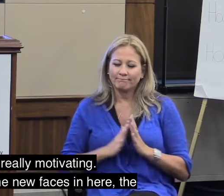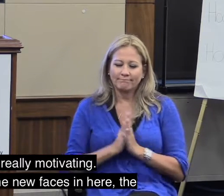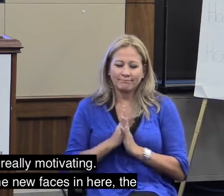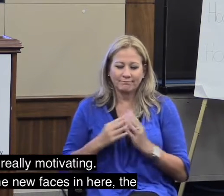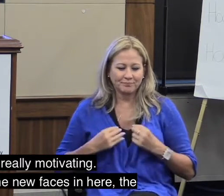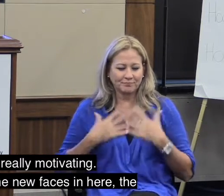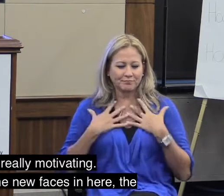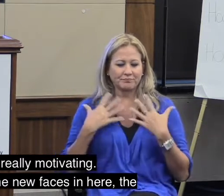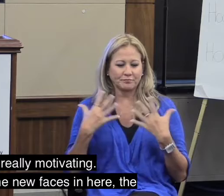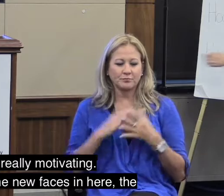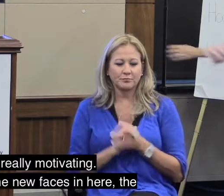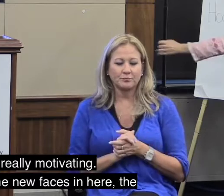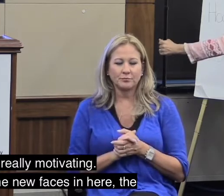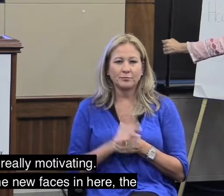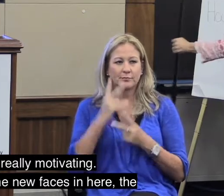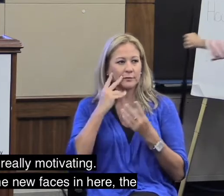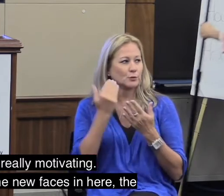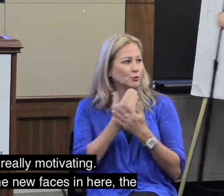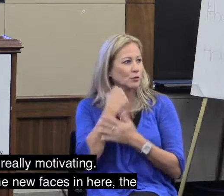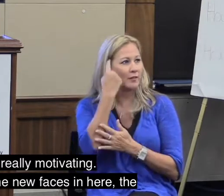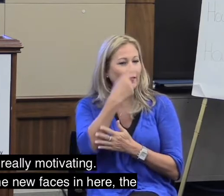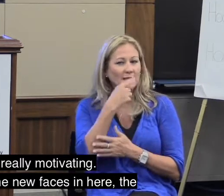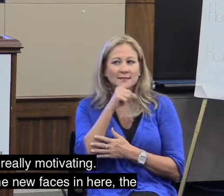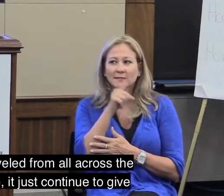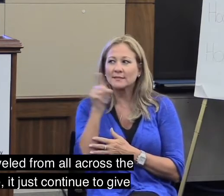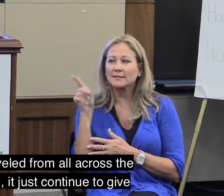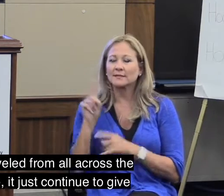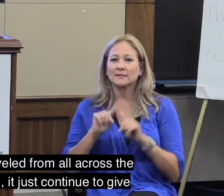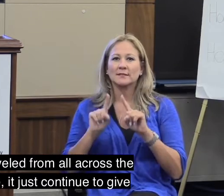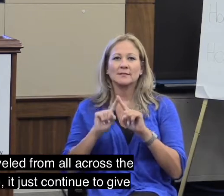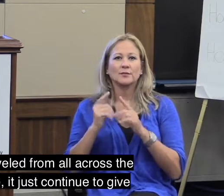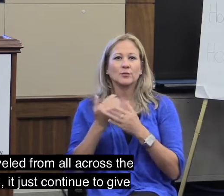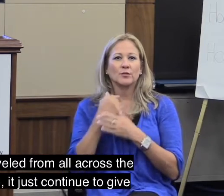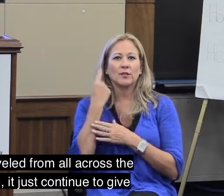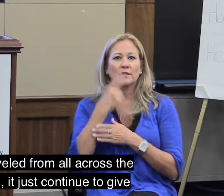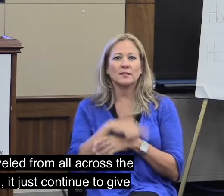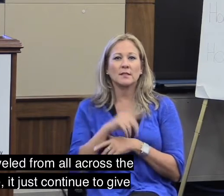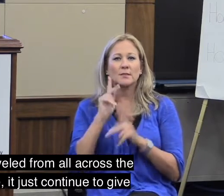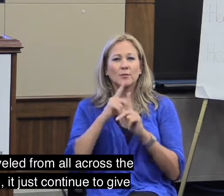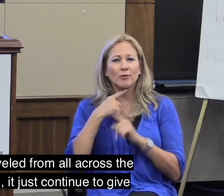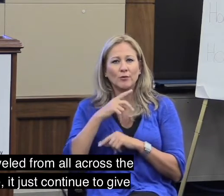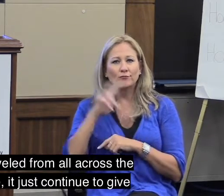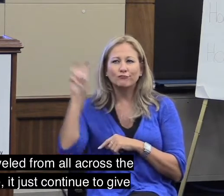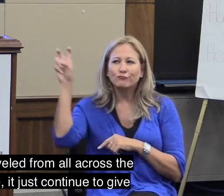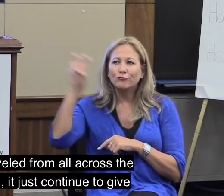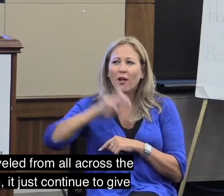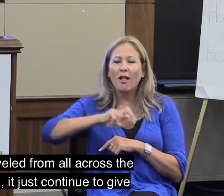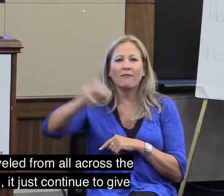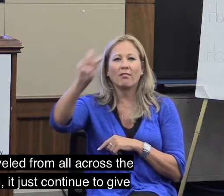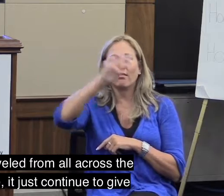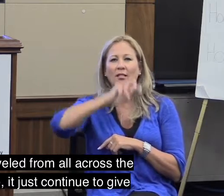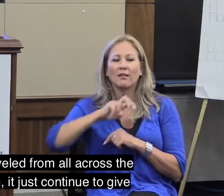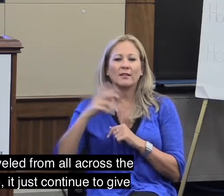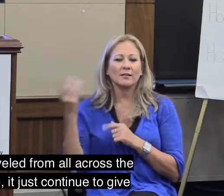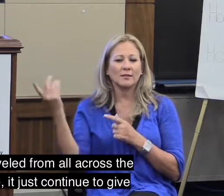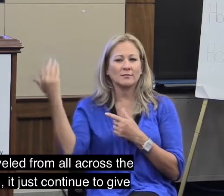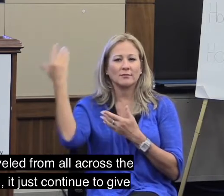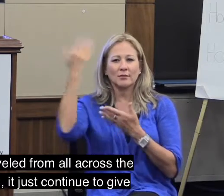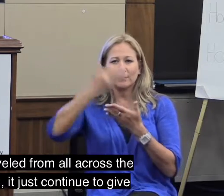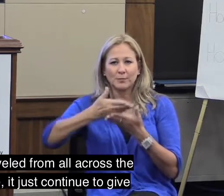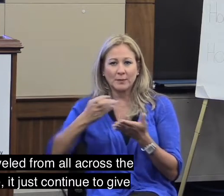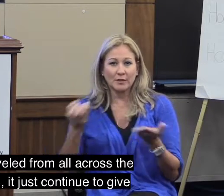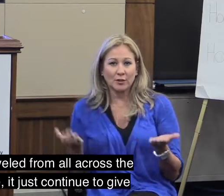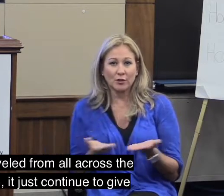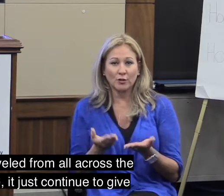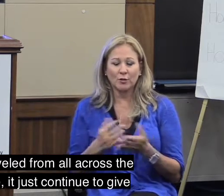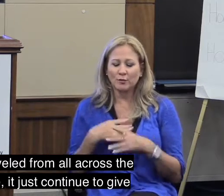So, seeing a lot of the new faces in here, the folks that have traveled from, all across the country to be here, it